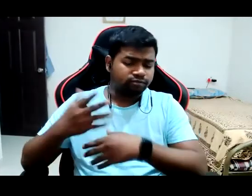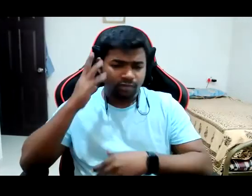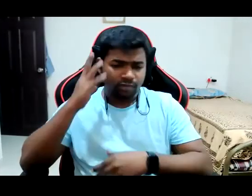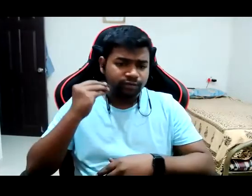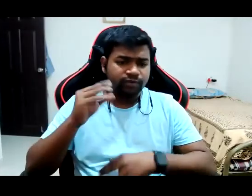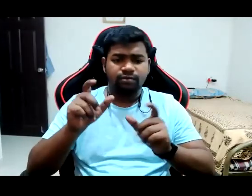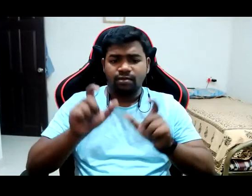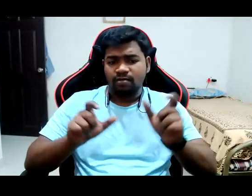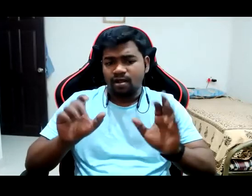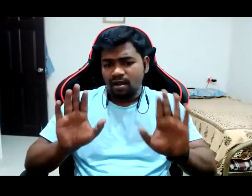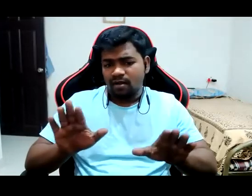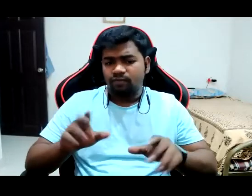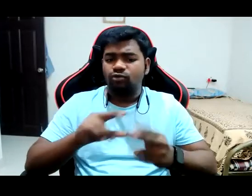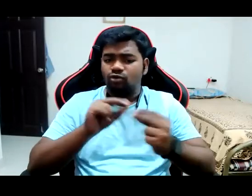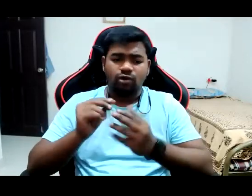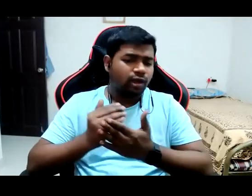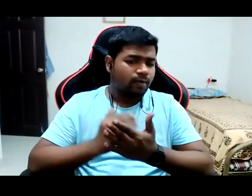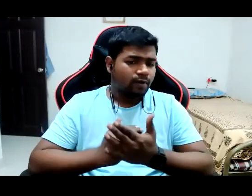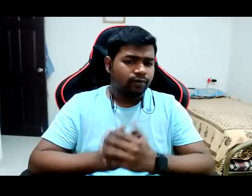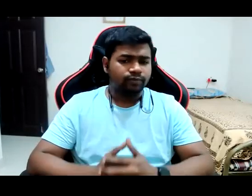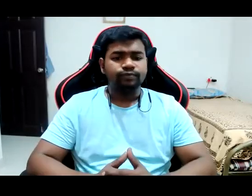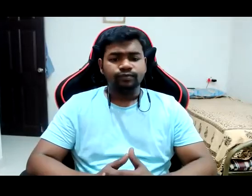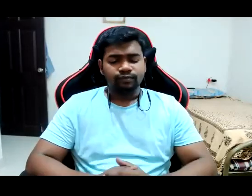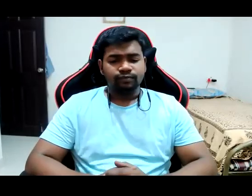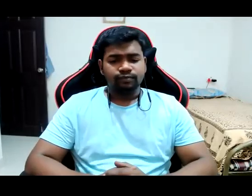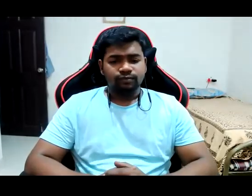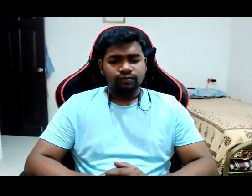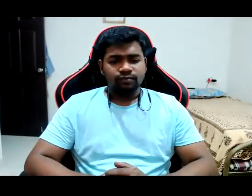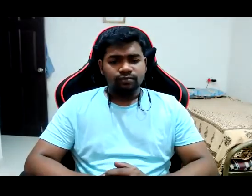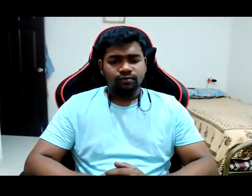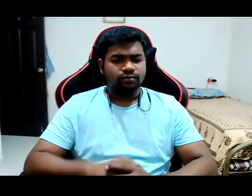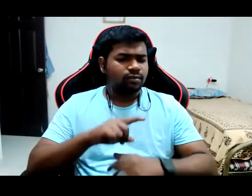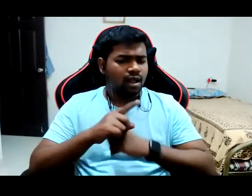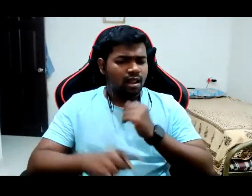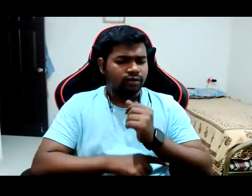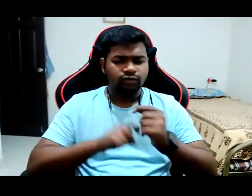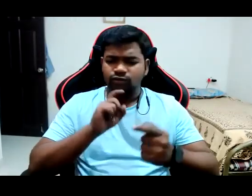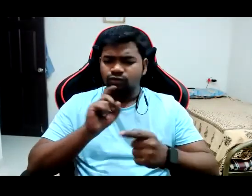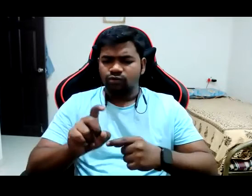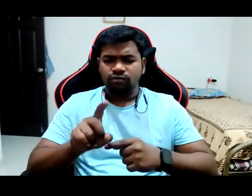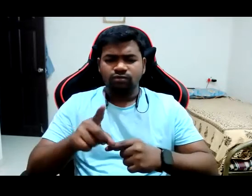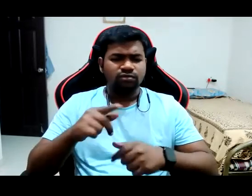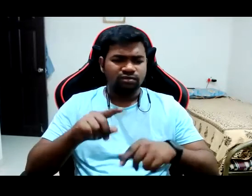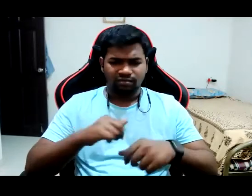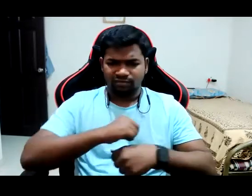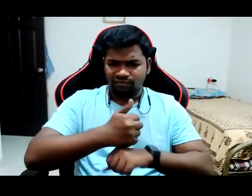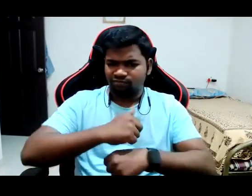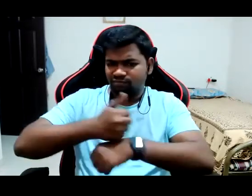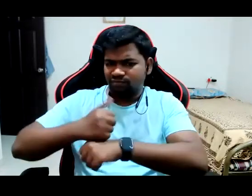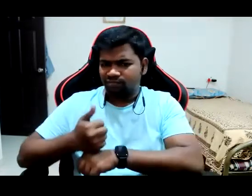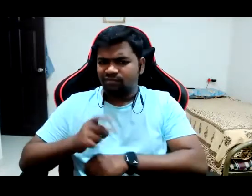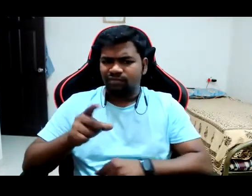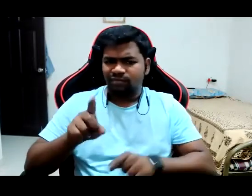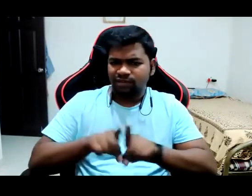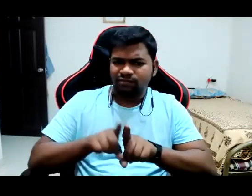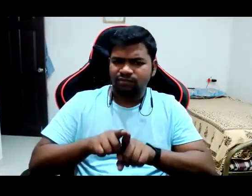that kind of mentorship that you're talking about. Great. And my last question would be that judging part. I mean, whenever, because I was there at